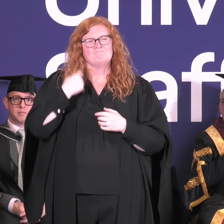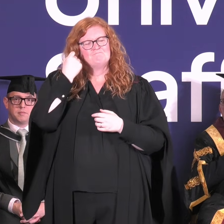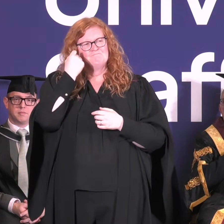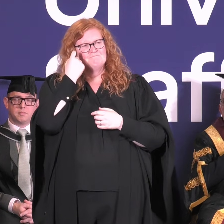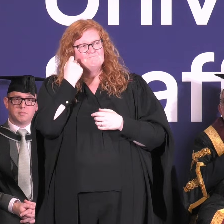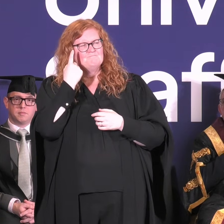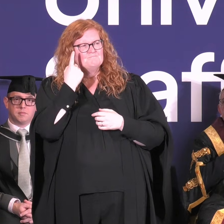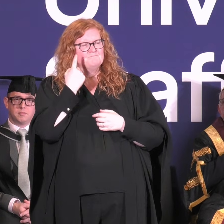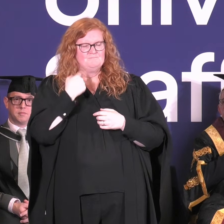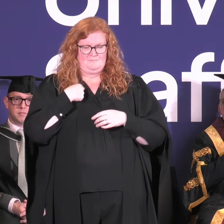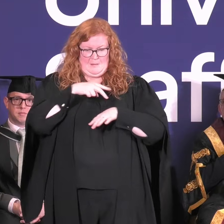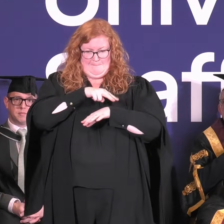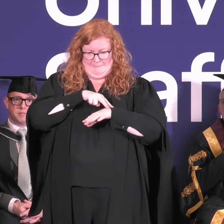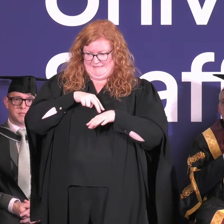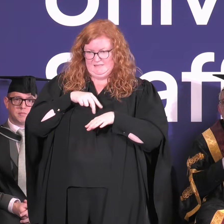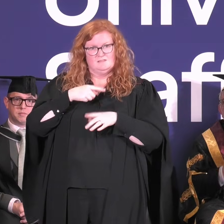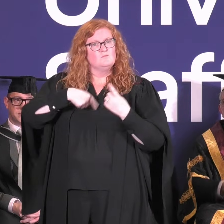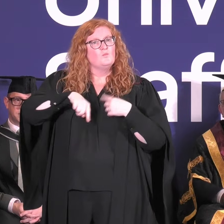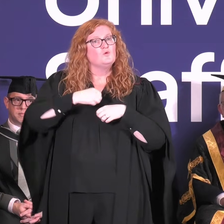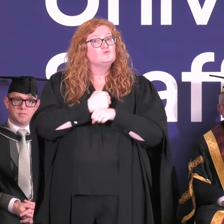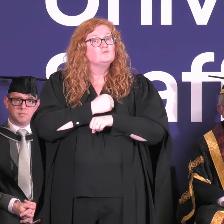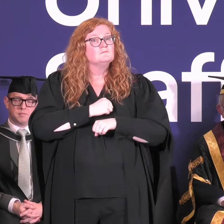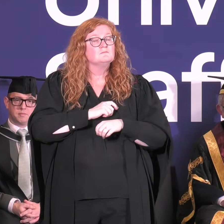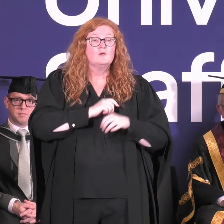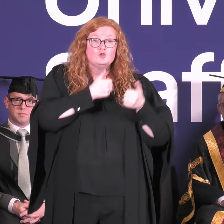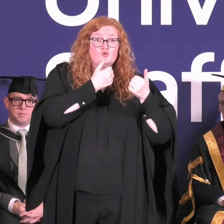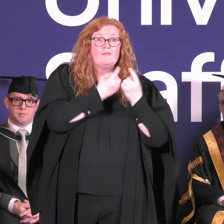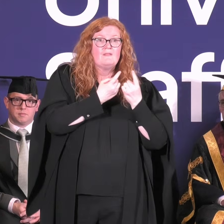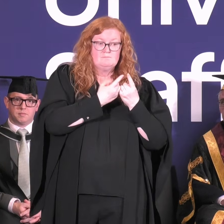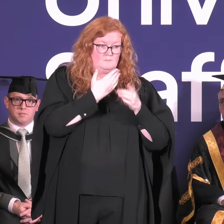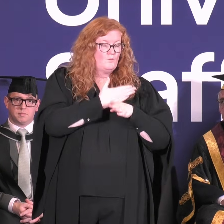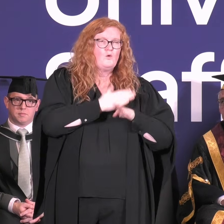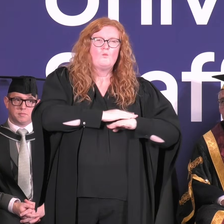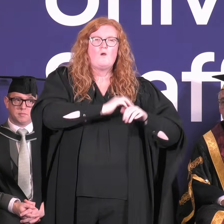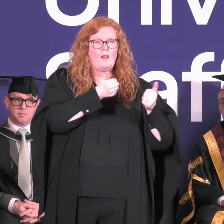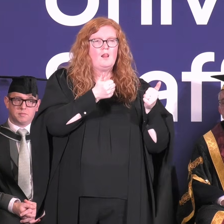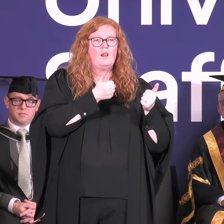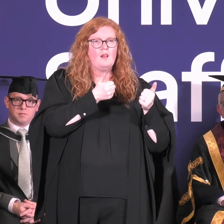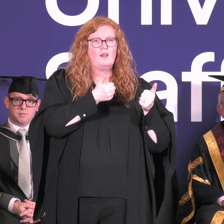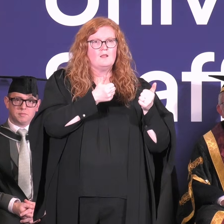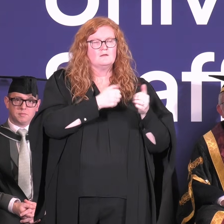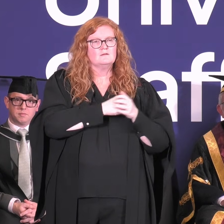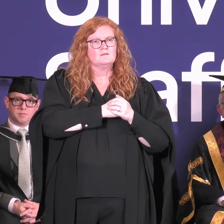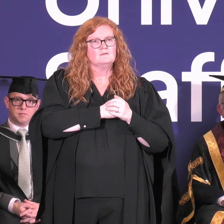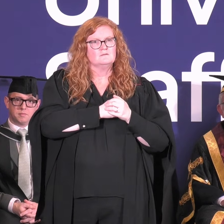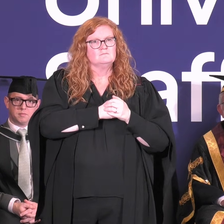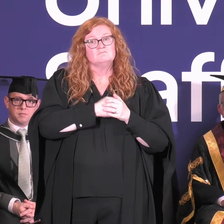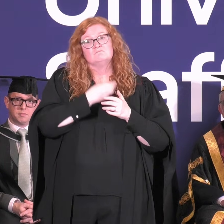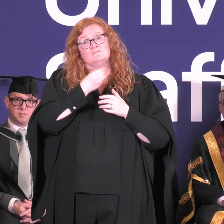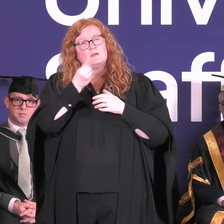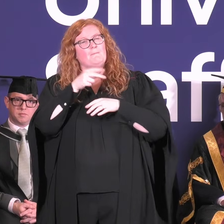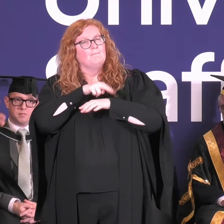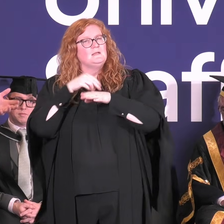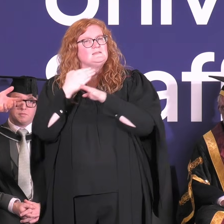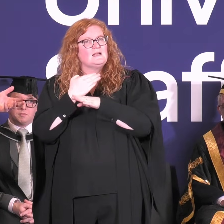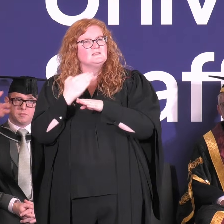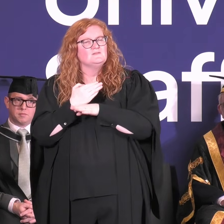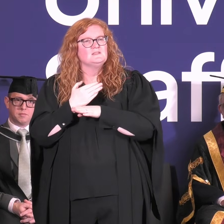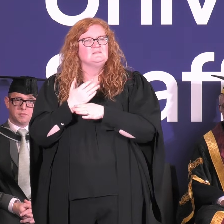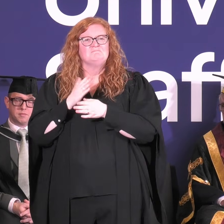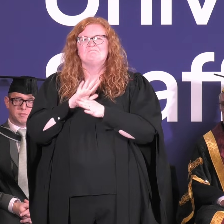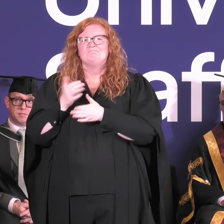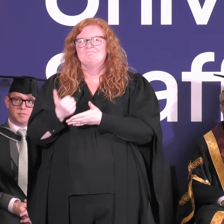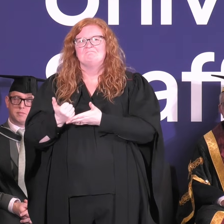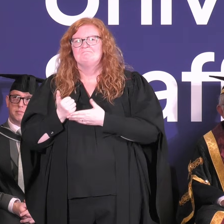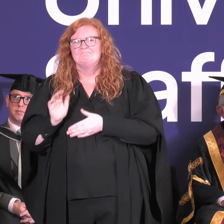things that the police do are good and work. And some of the police activity has no benefit at